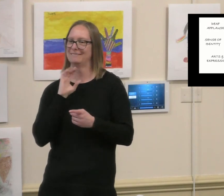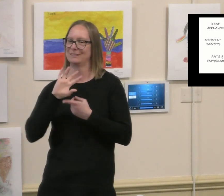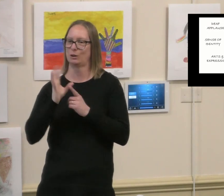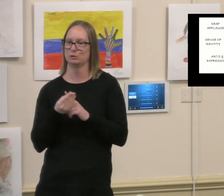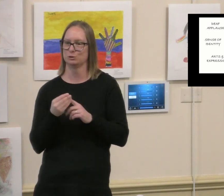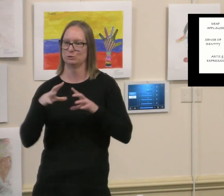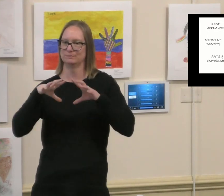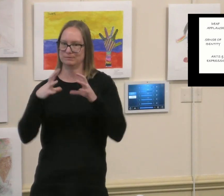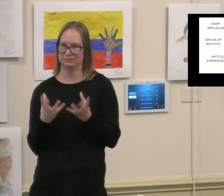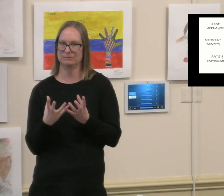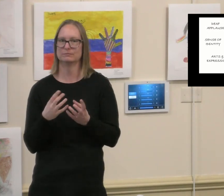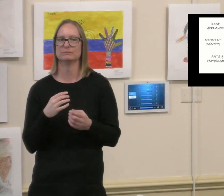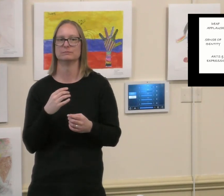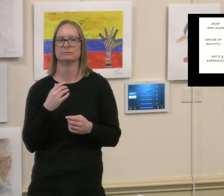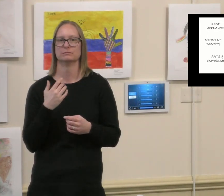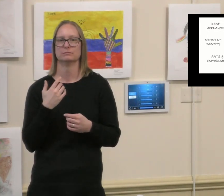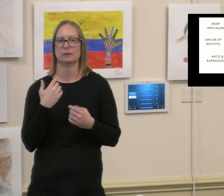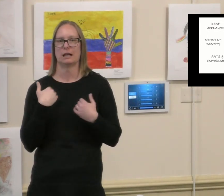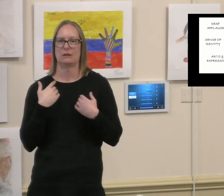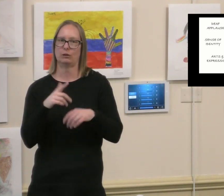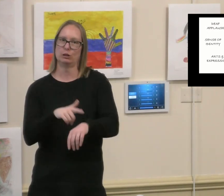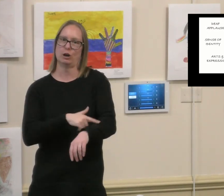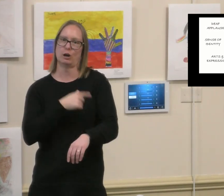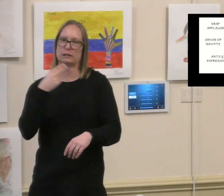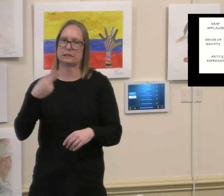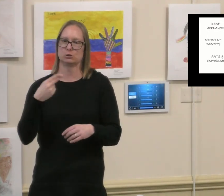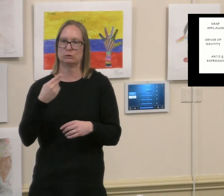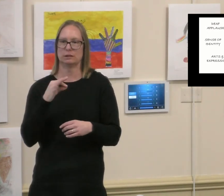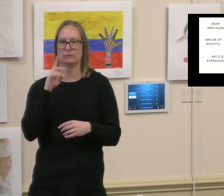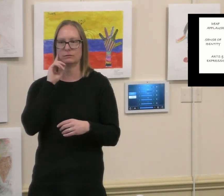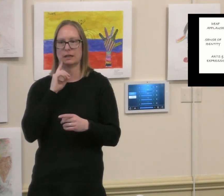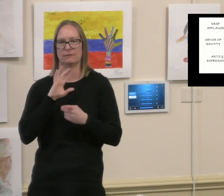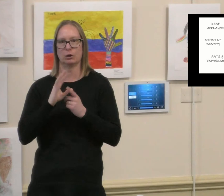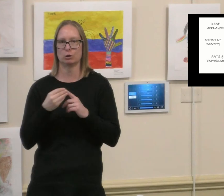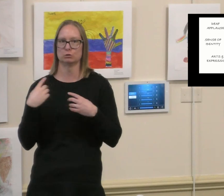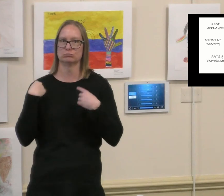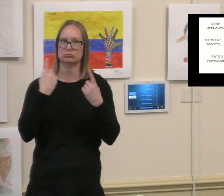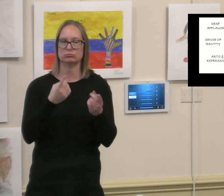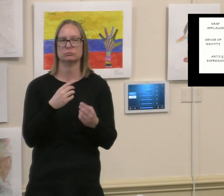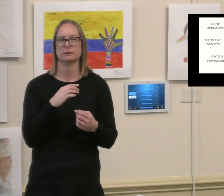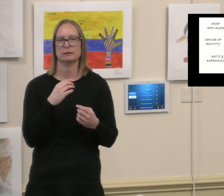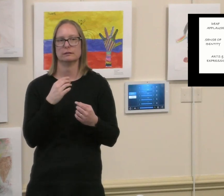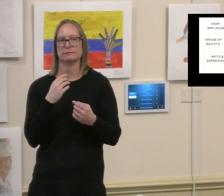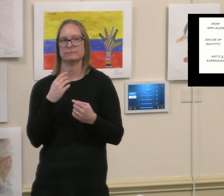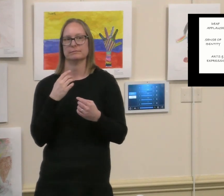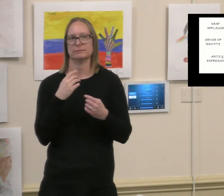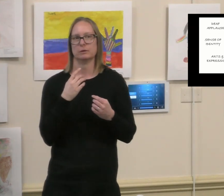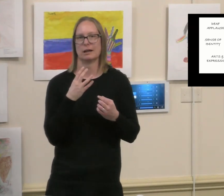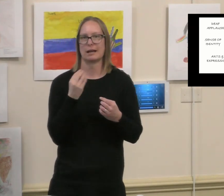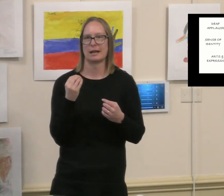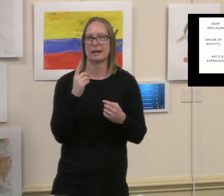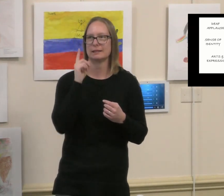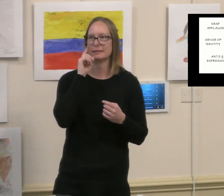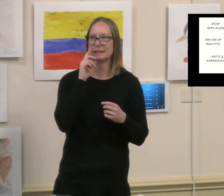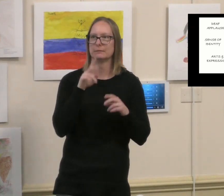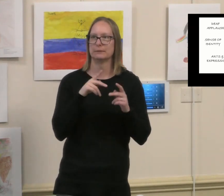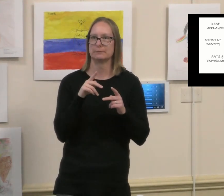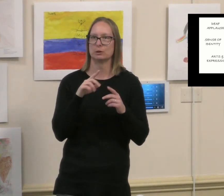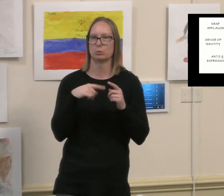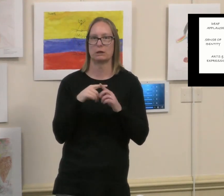Deaf people belong into a cultural group, which is the deaf culture, and this culture has been long